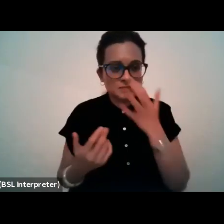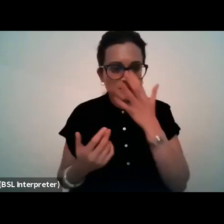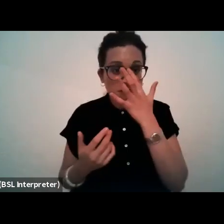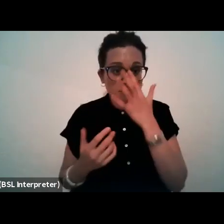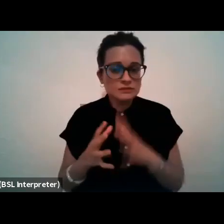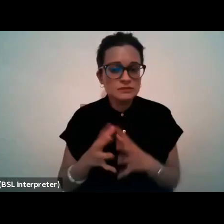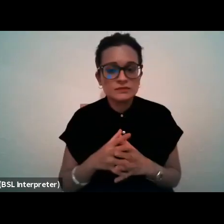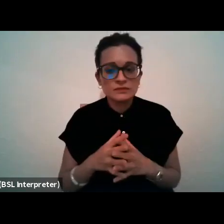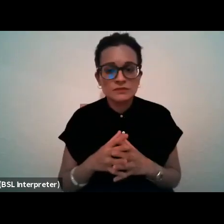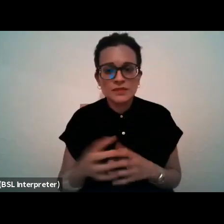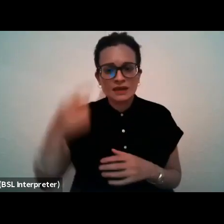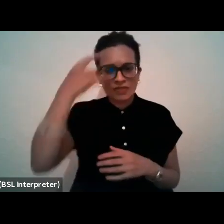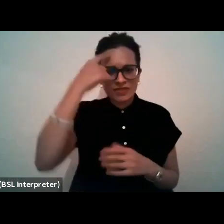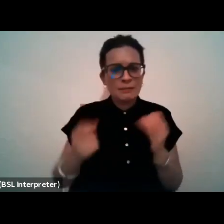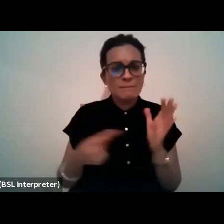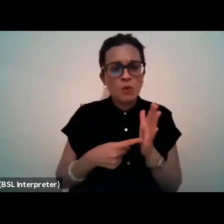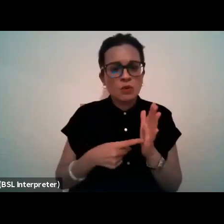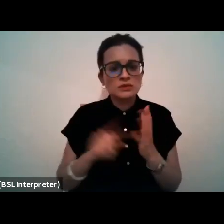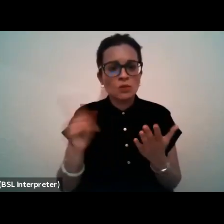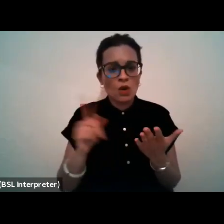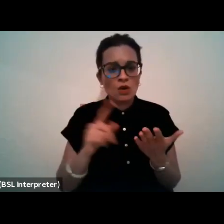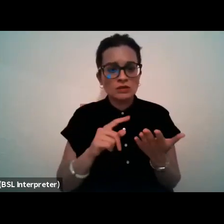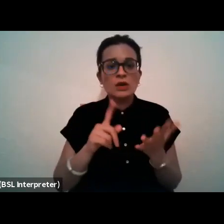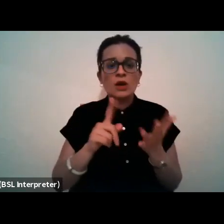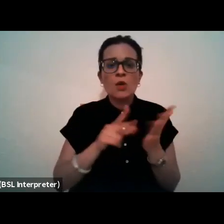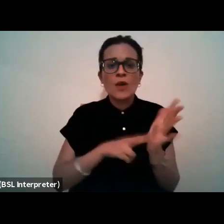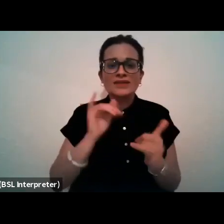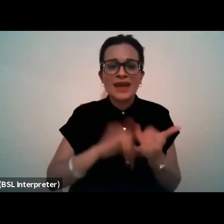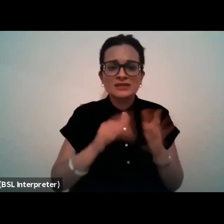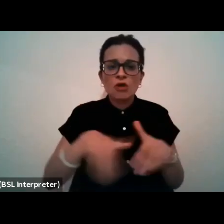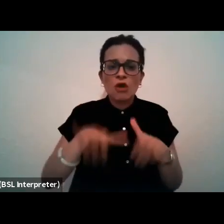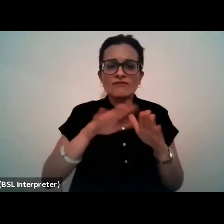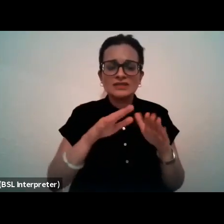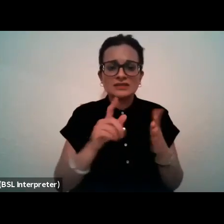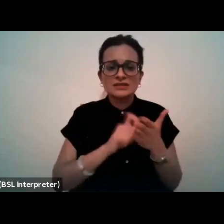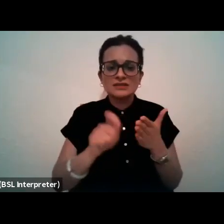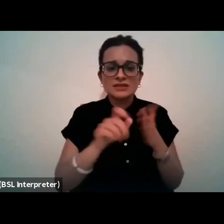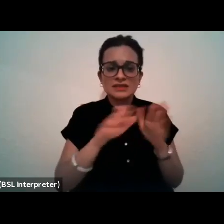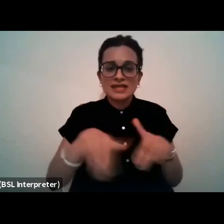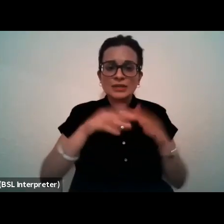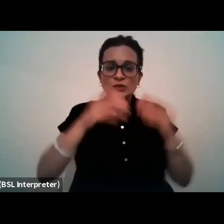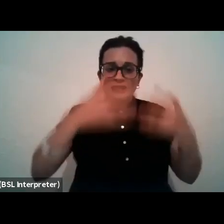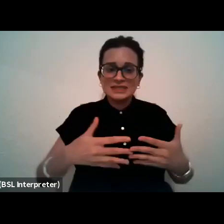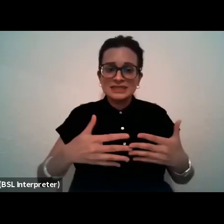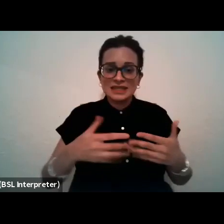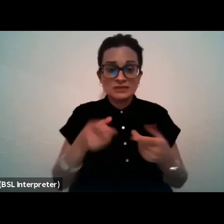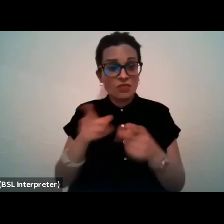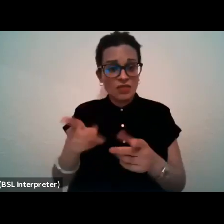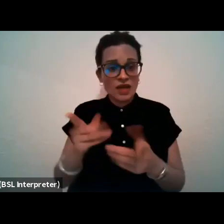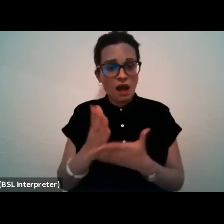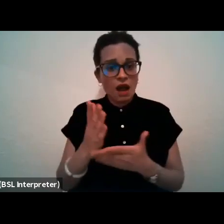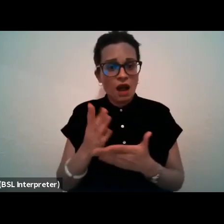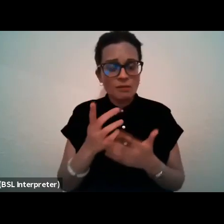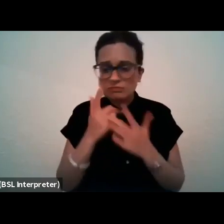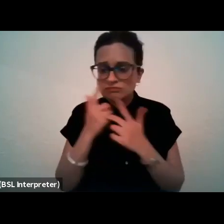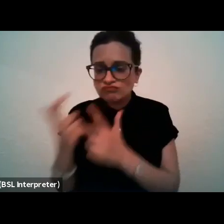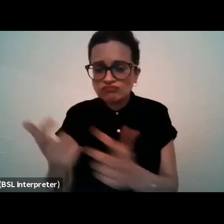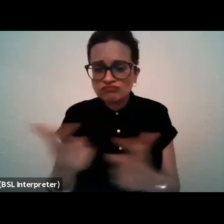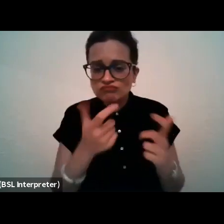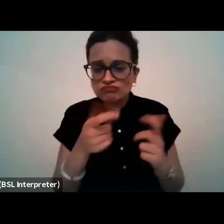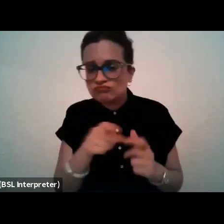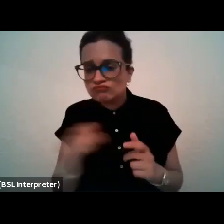think it's really important to note that the Office for National Statistics, before coming up with those figures, actually took into account